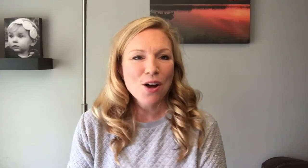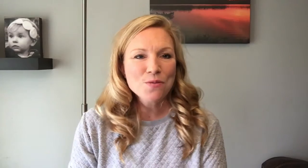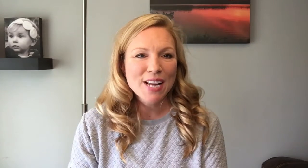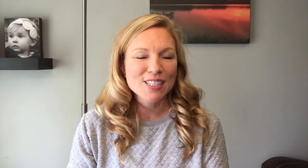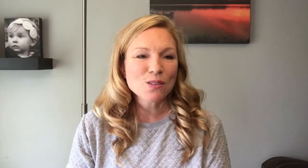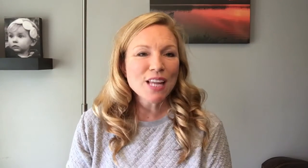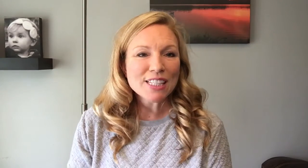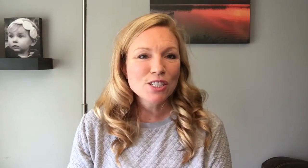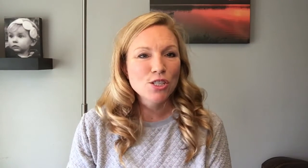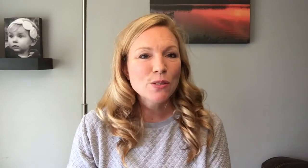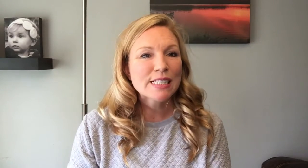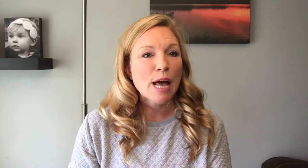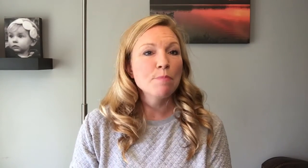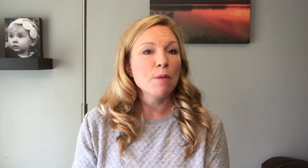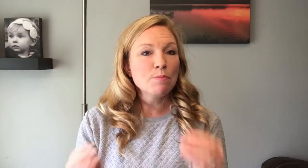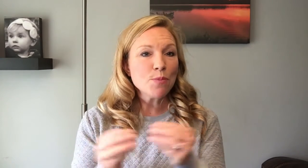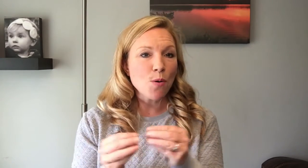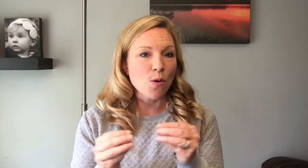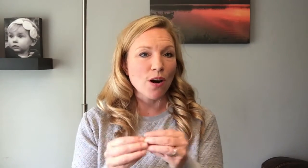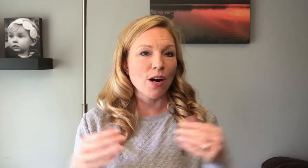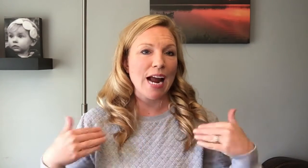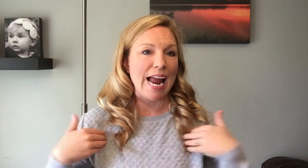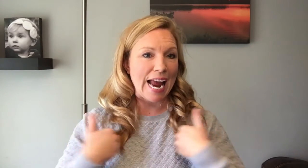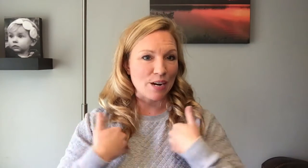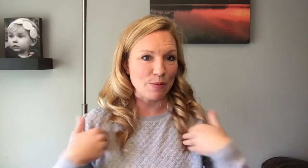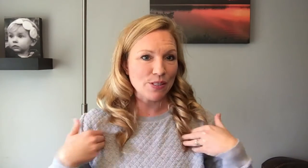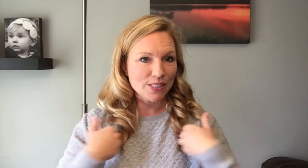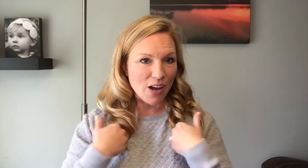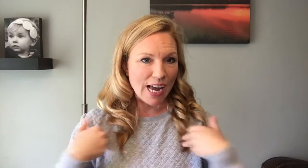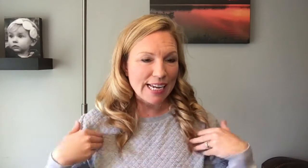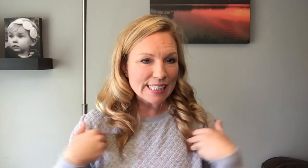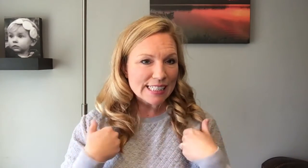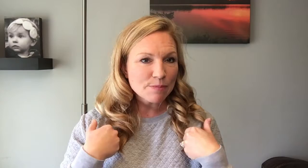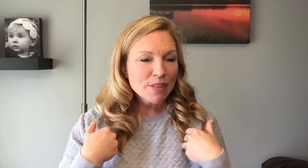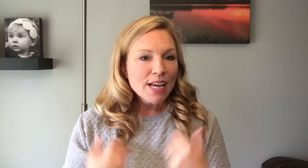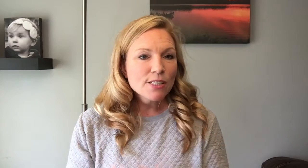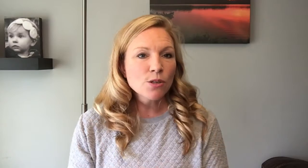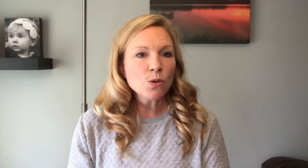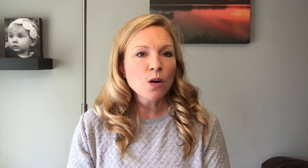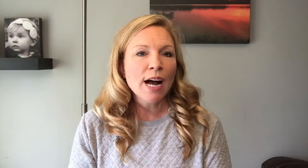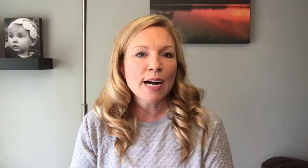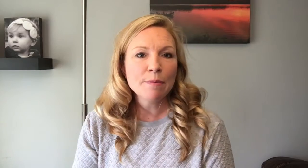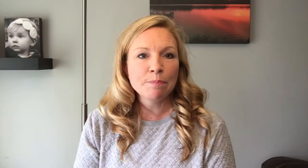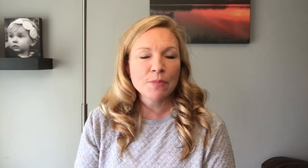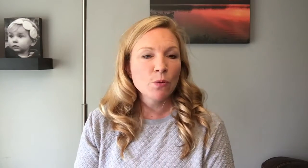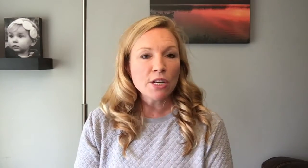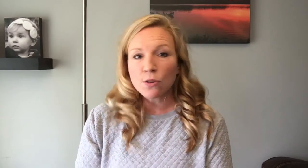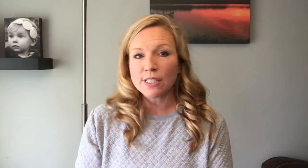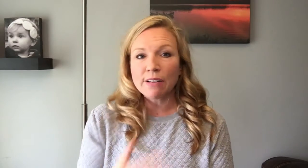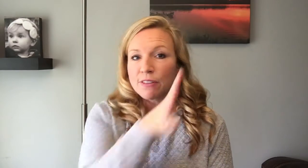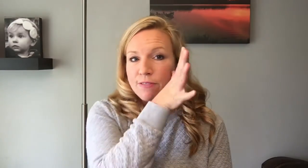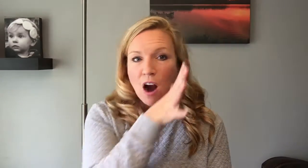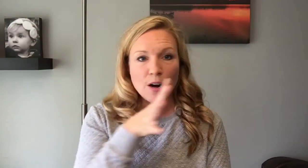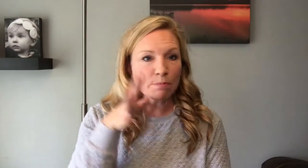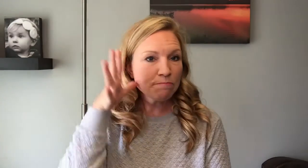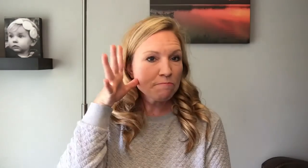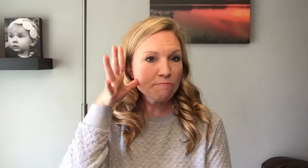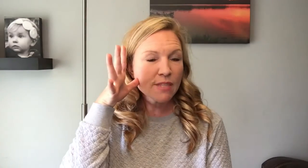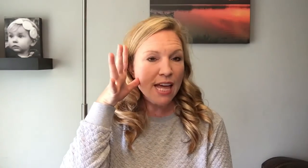All right, so let's do some more animal signs. So we know the sign for farm. Then